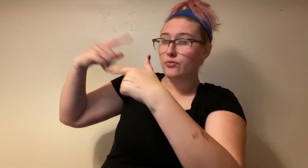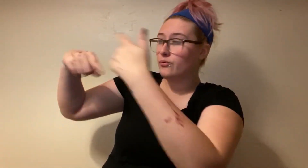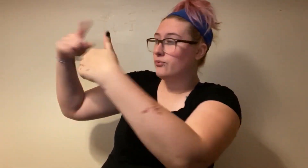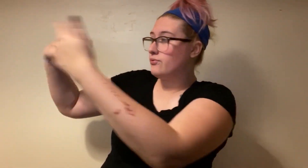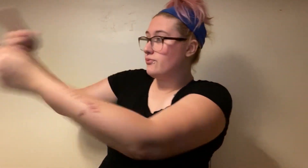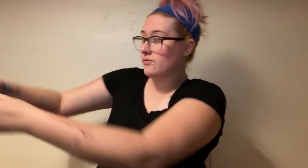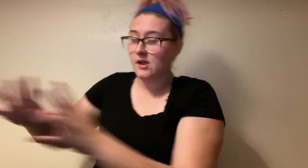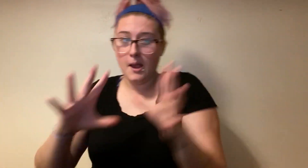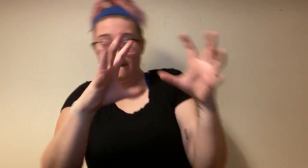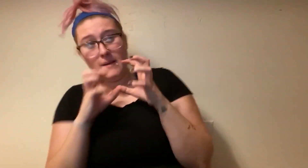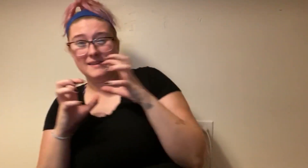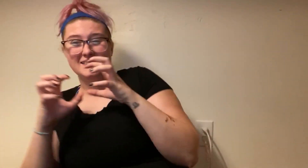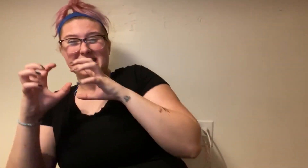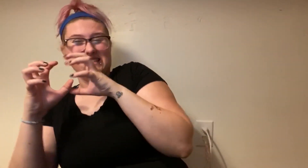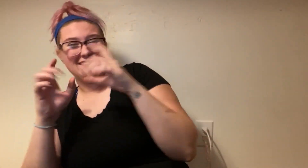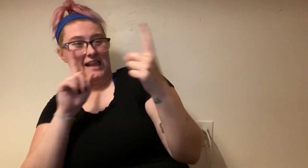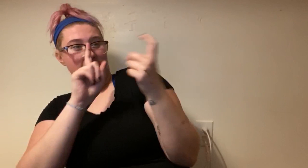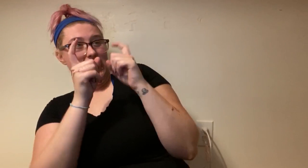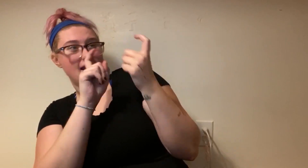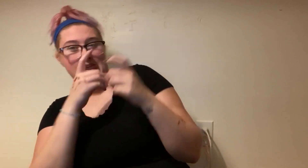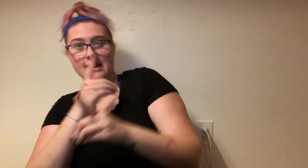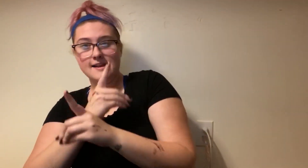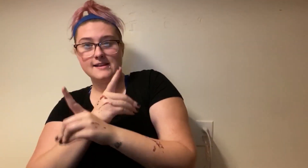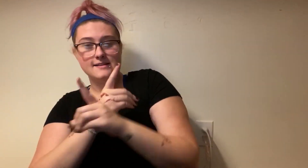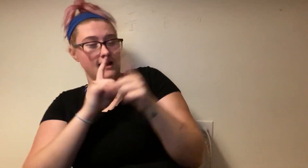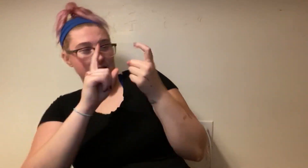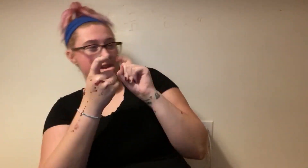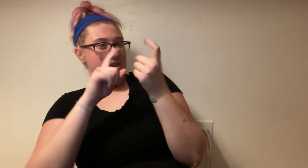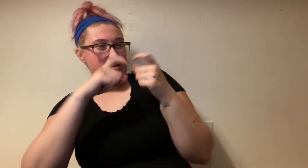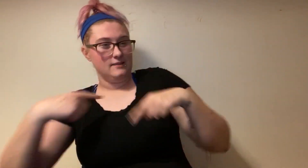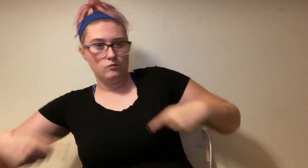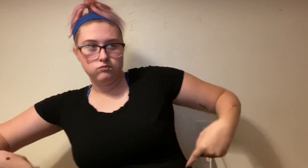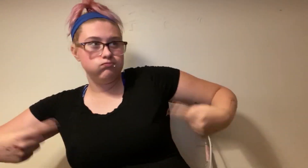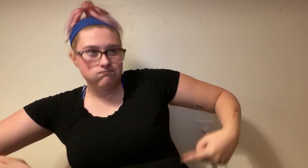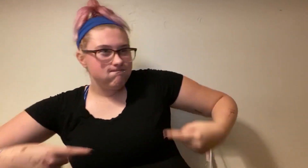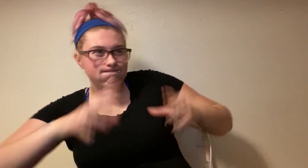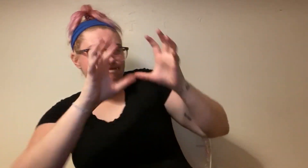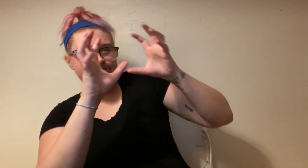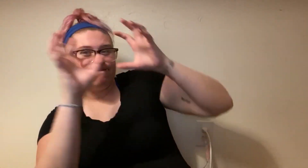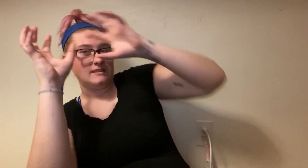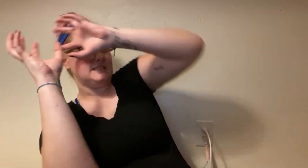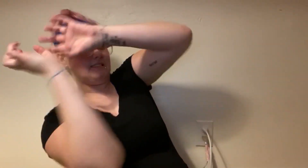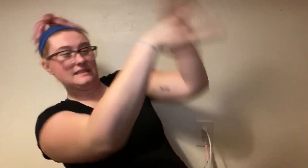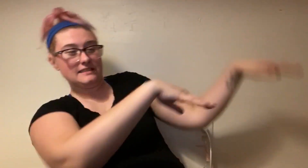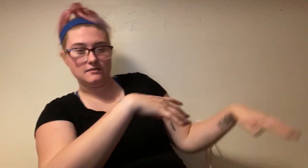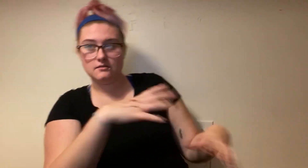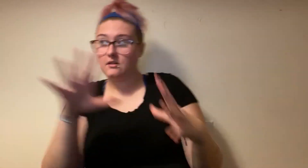the ball, catches, gets past the defense, passes again,